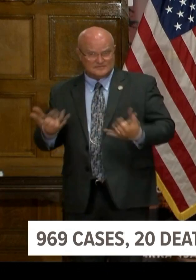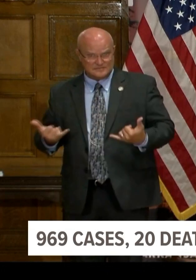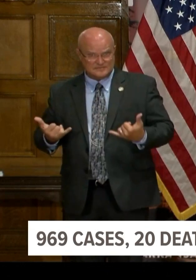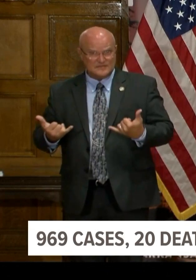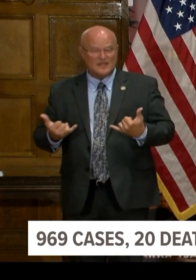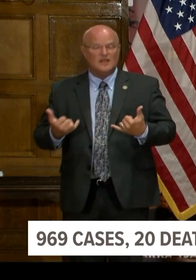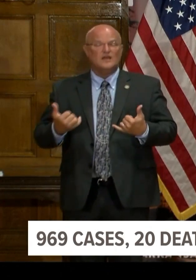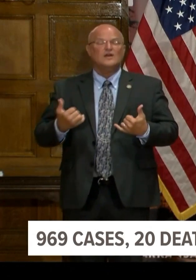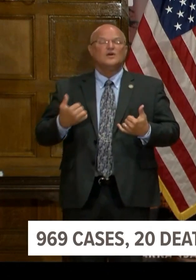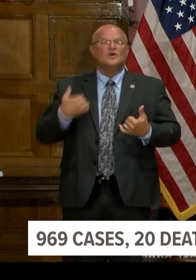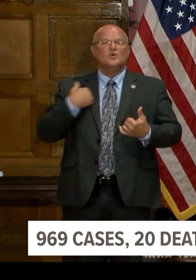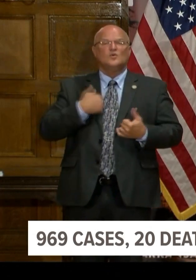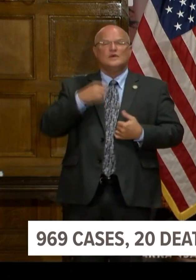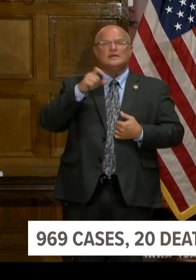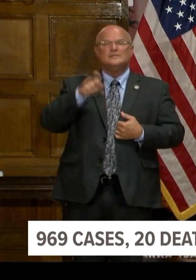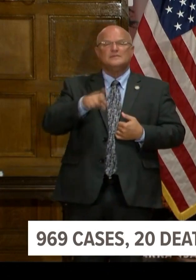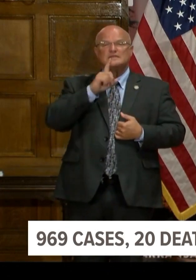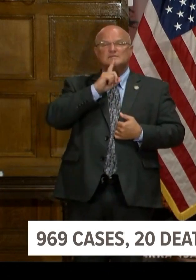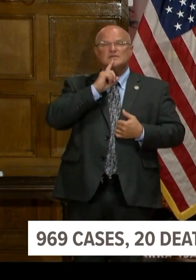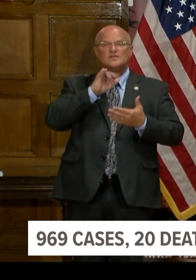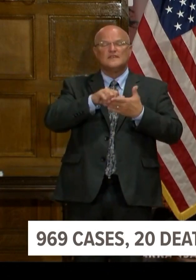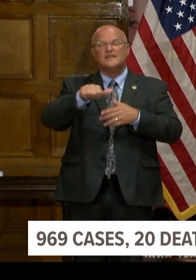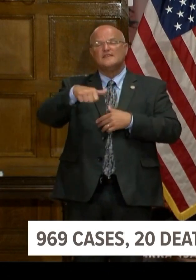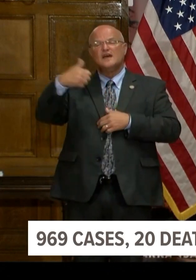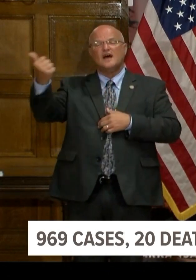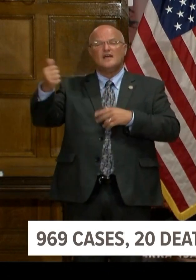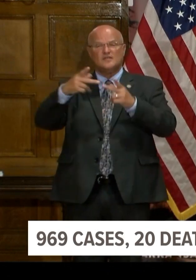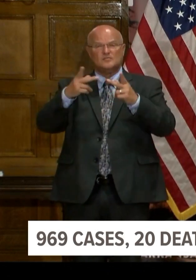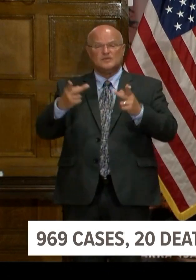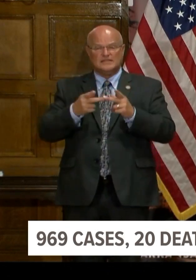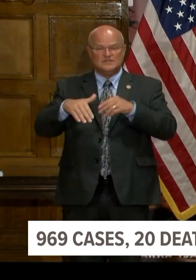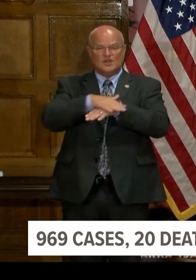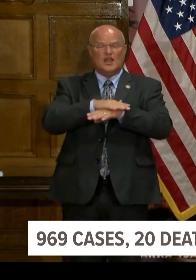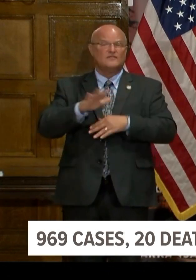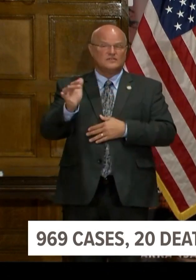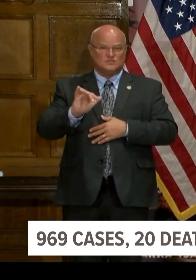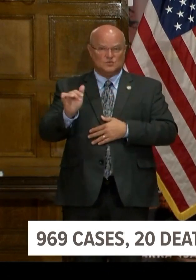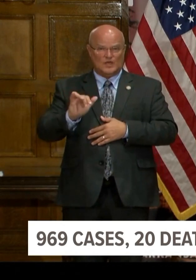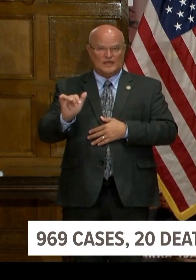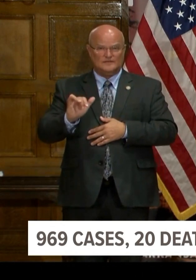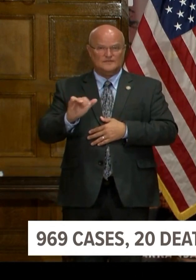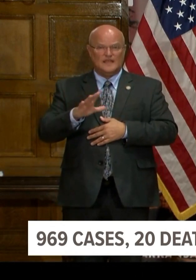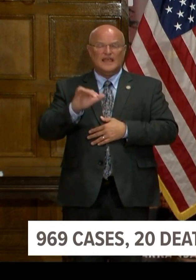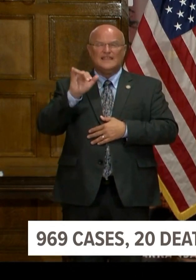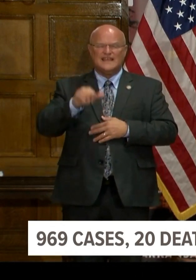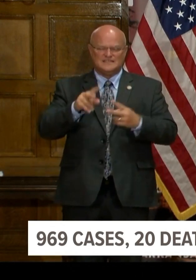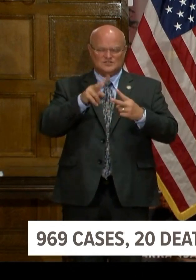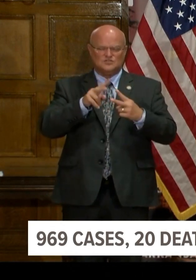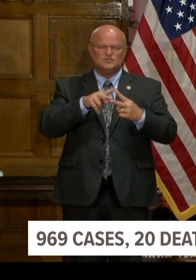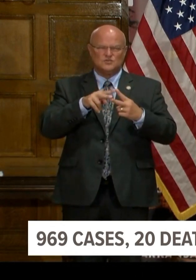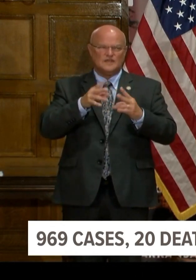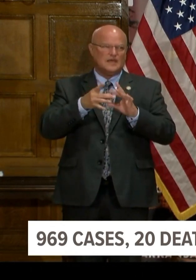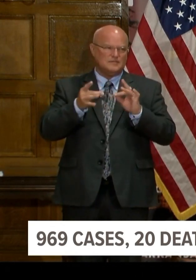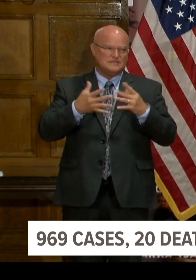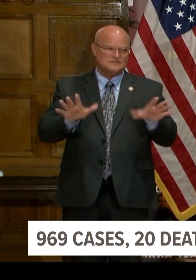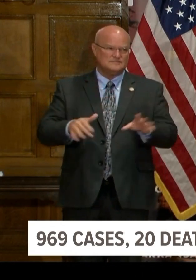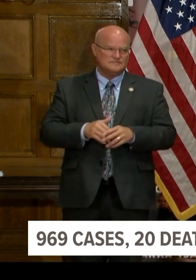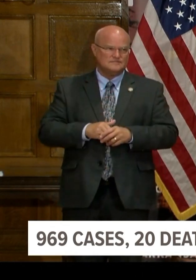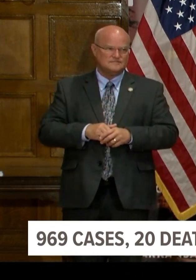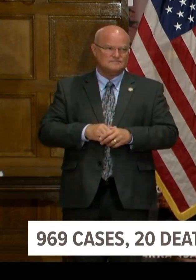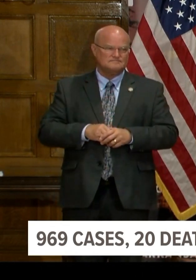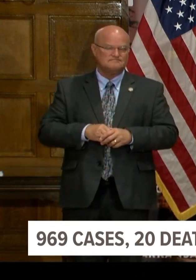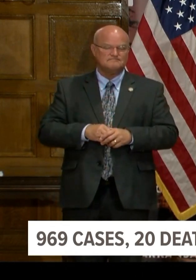make sure that the other institutions are covered as well, and those are the two that I would mention.